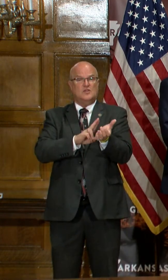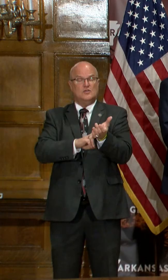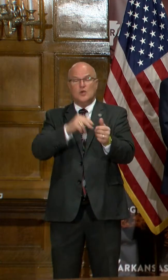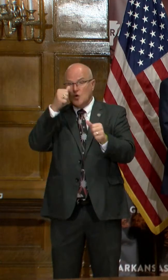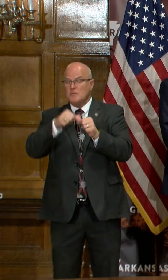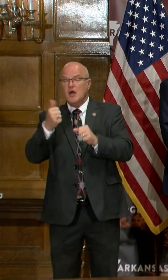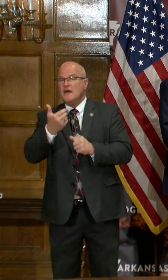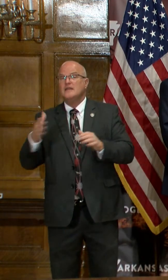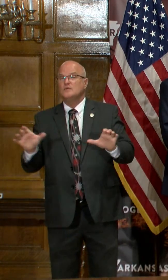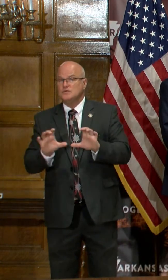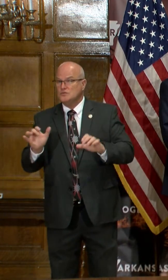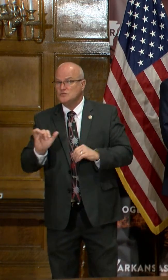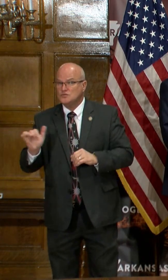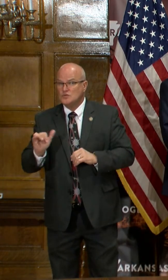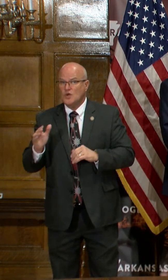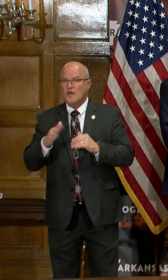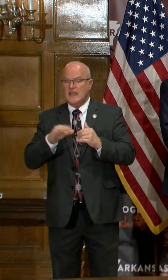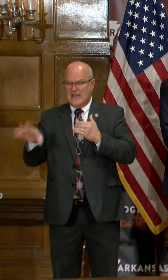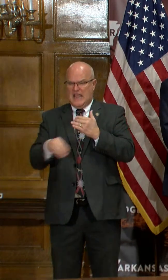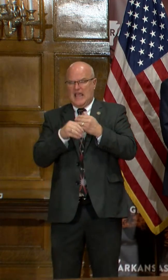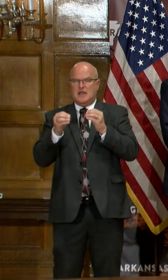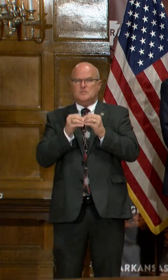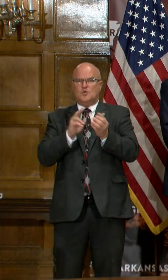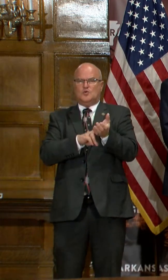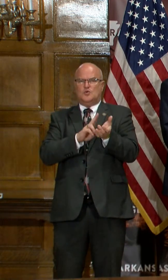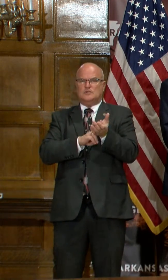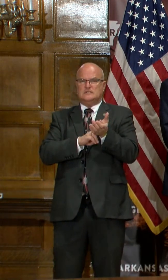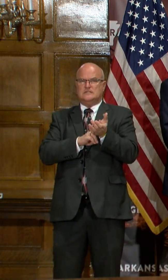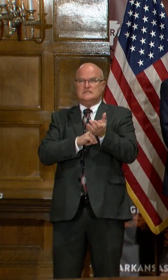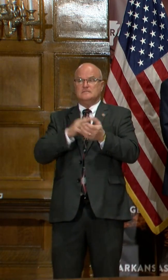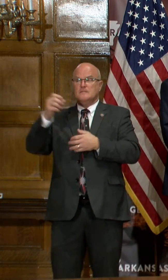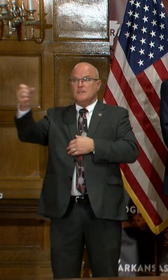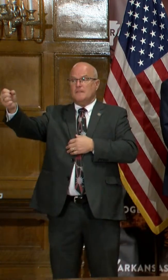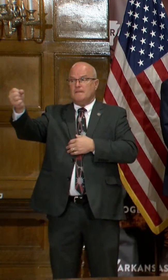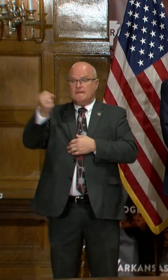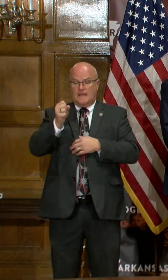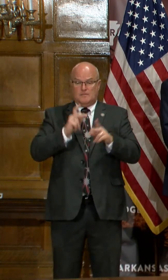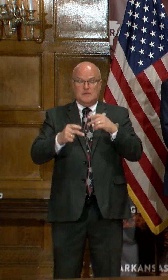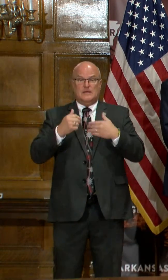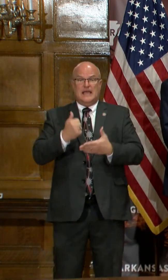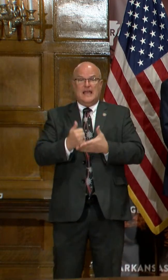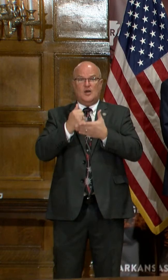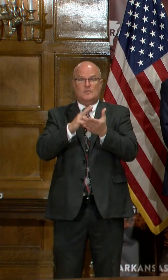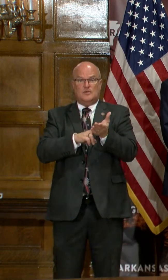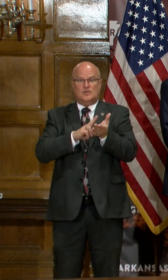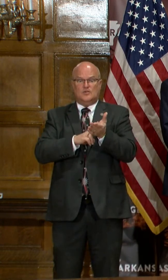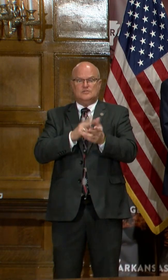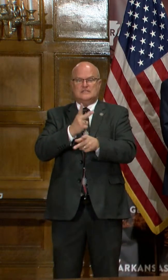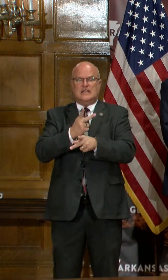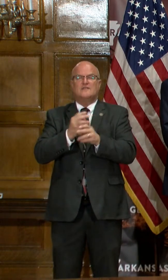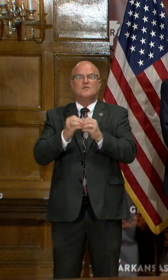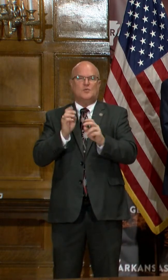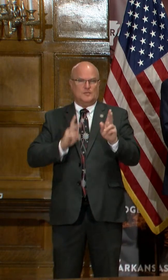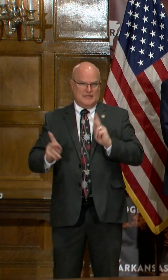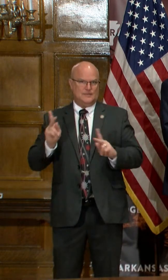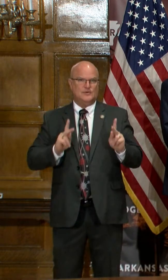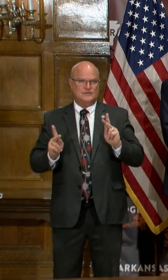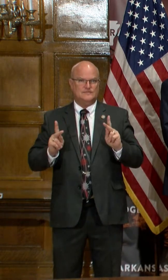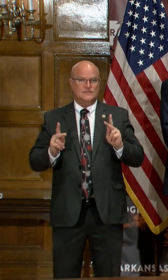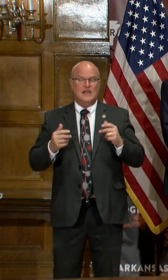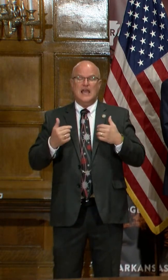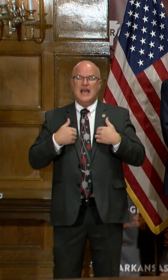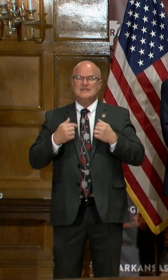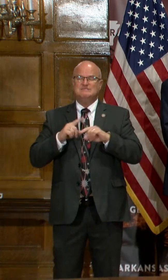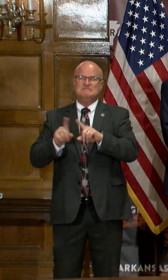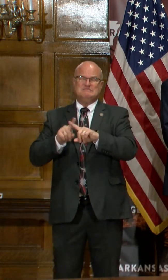remember, there's other things we can do too than just add more nurses. We can bring in people to help a nurse expand her ability to care for more patients. So we've got a